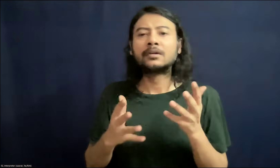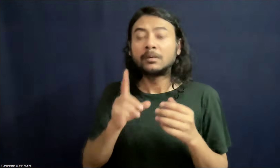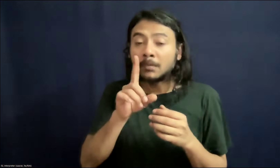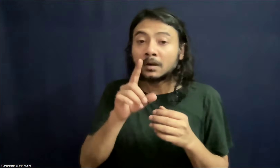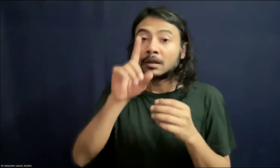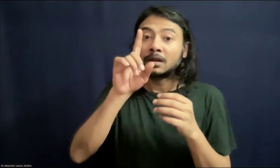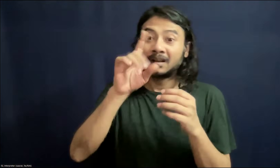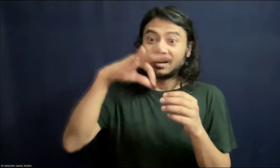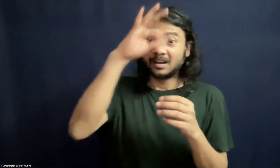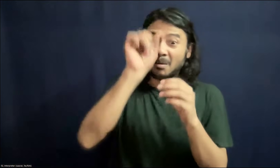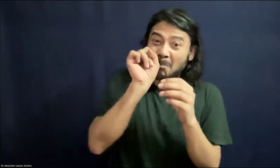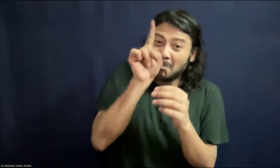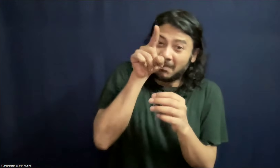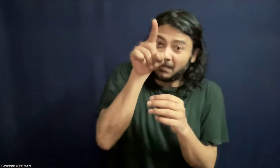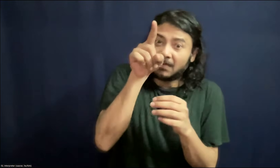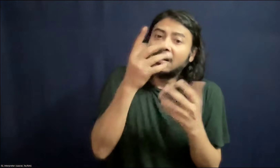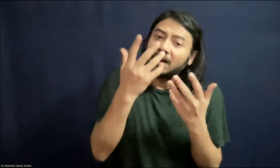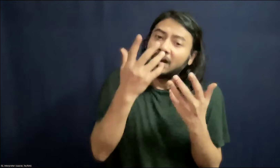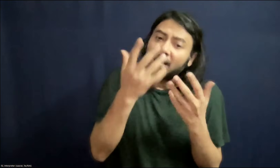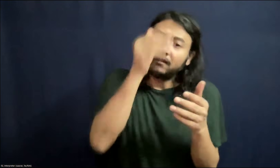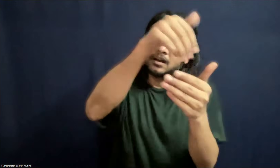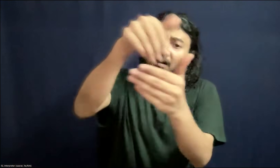is present inside all these bodies.